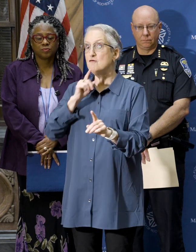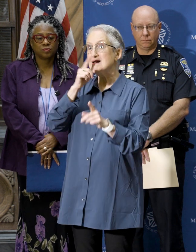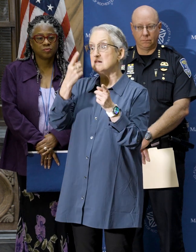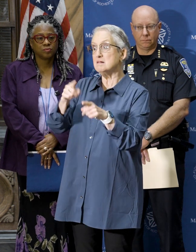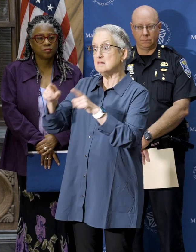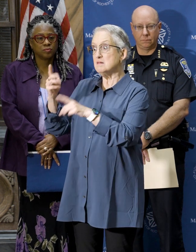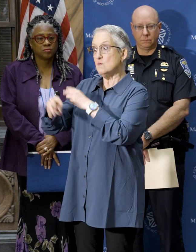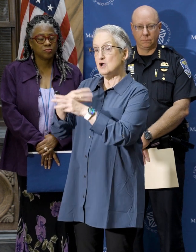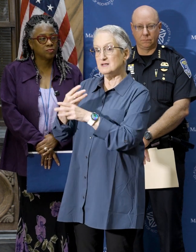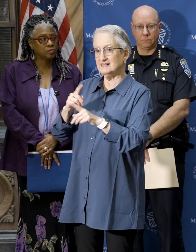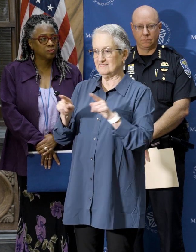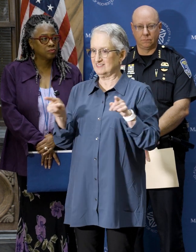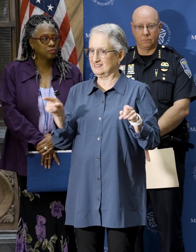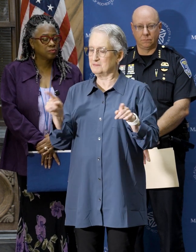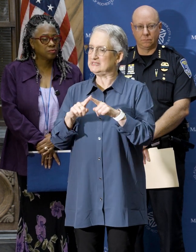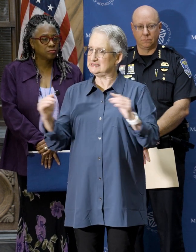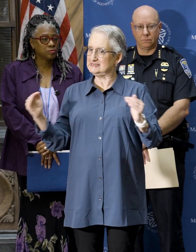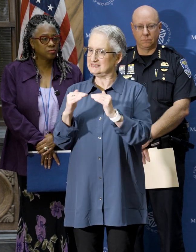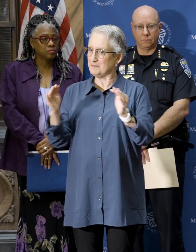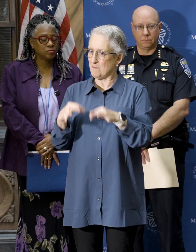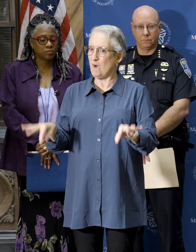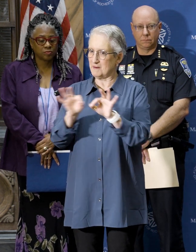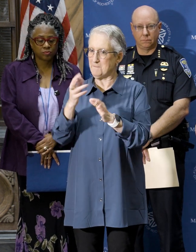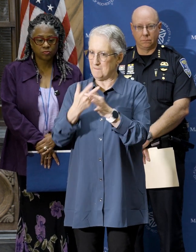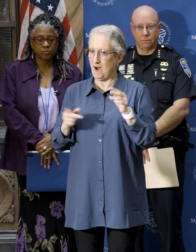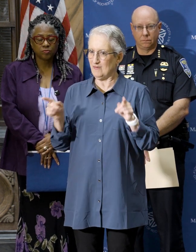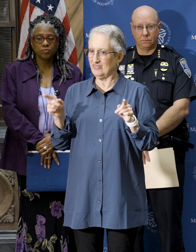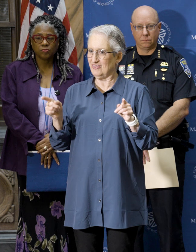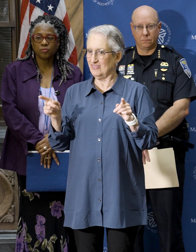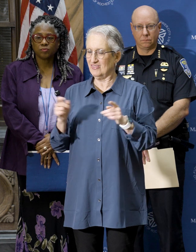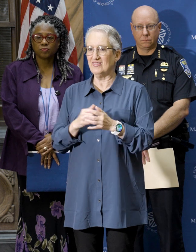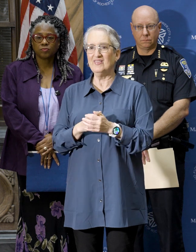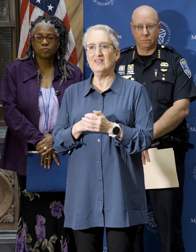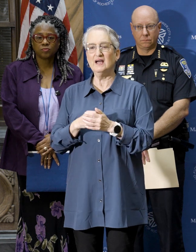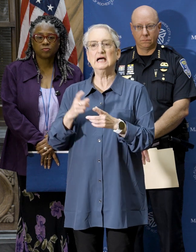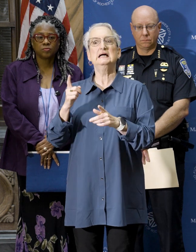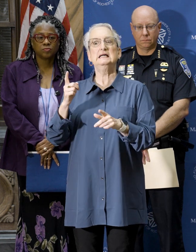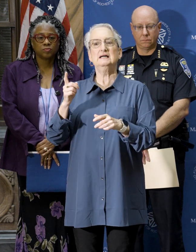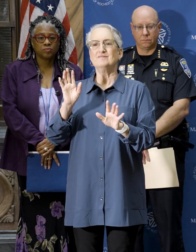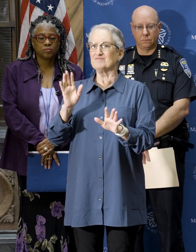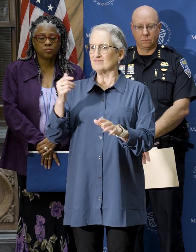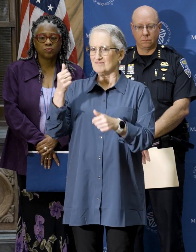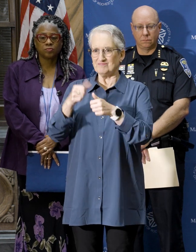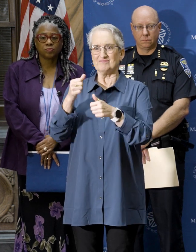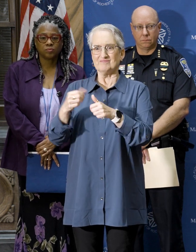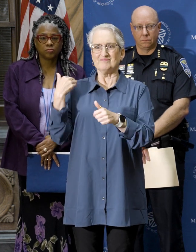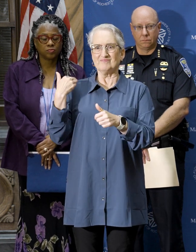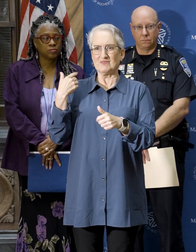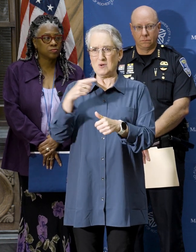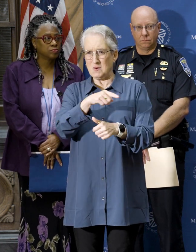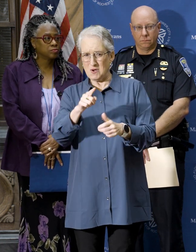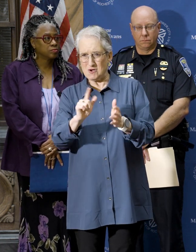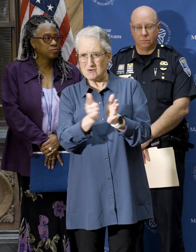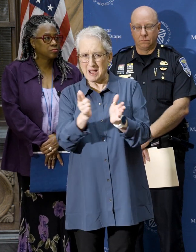There is not a day that goes by that I'm not reminded of the human suffering that lies beneath these numbers. They keep me up at night. And I personally know